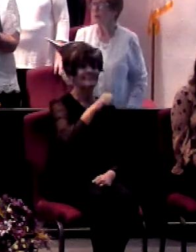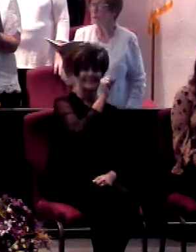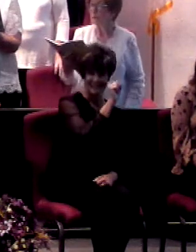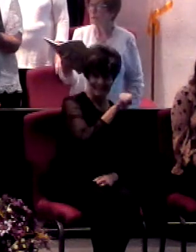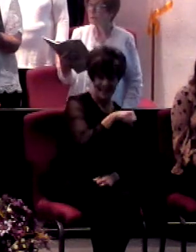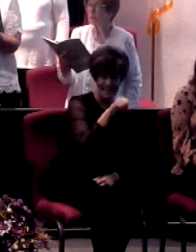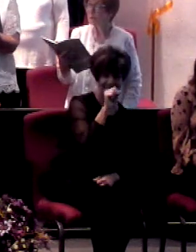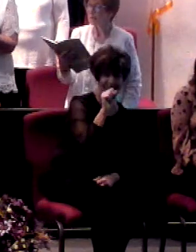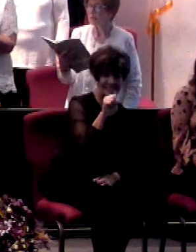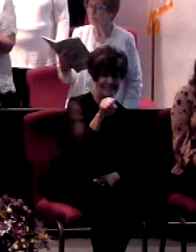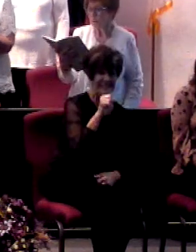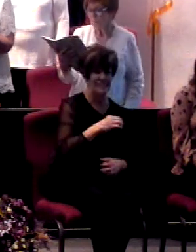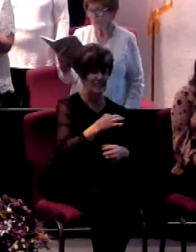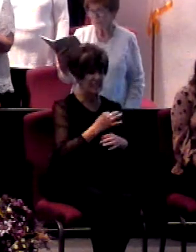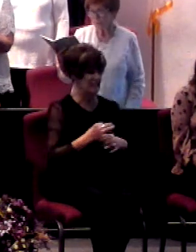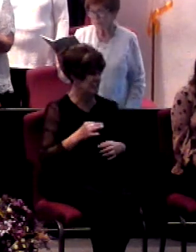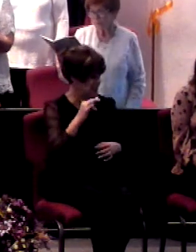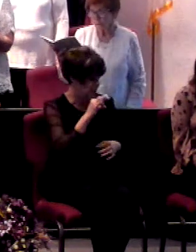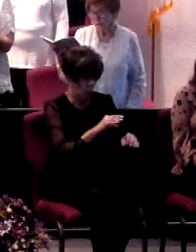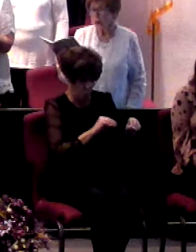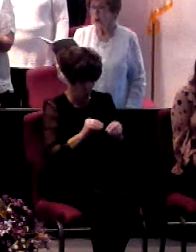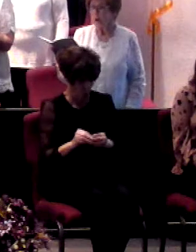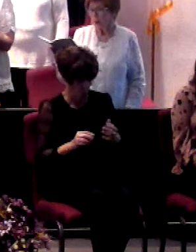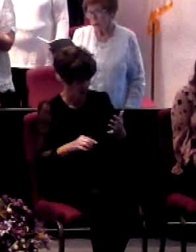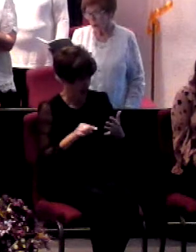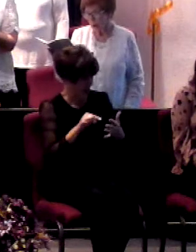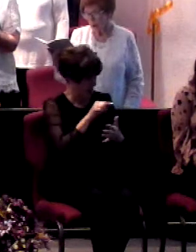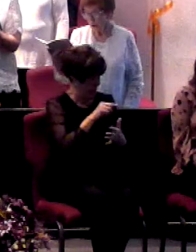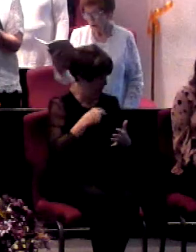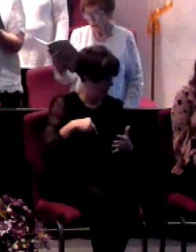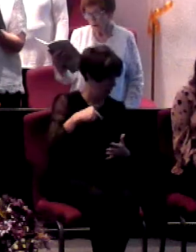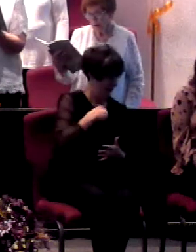He does. Does the Spirit move among us?